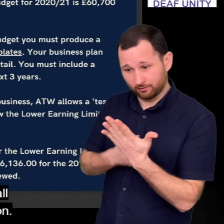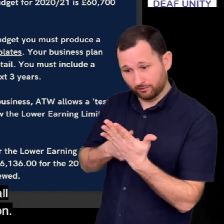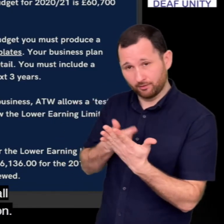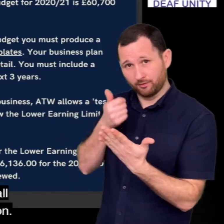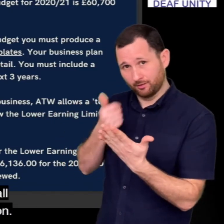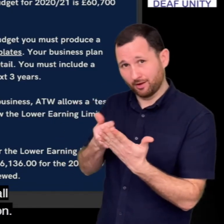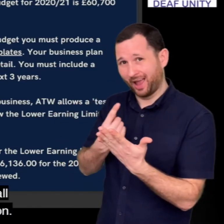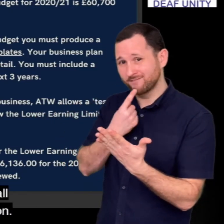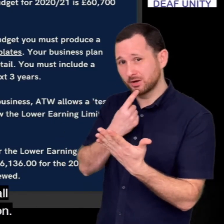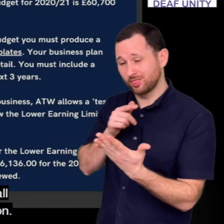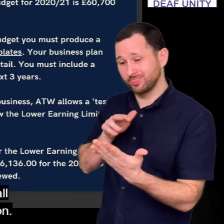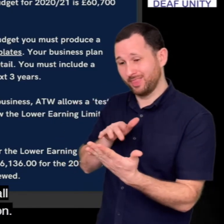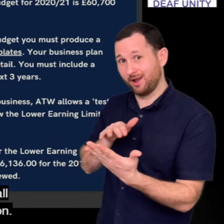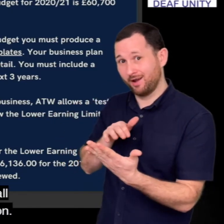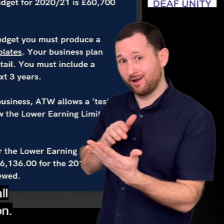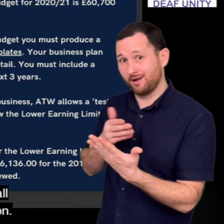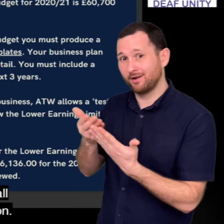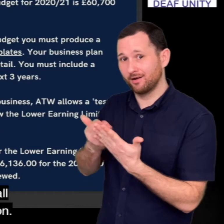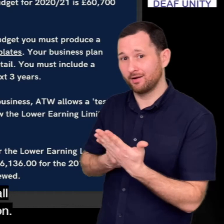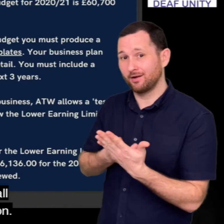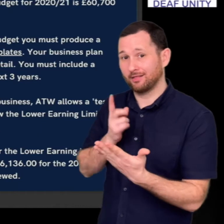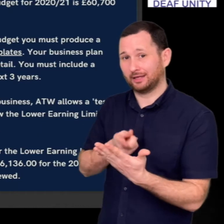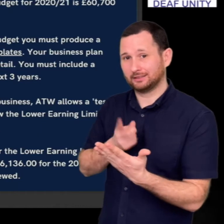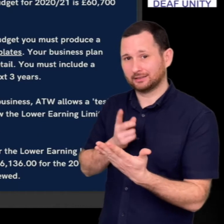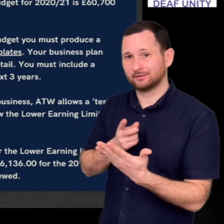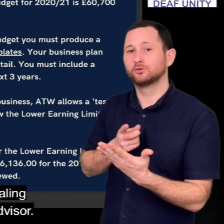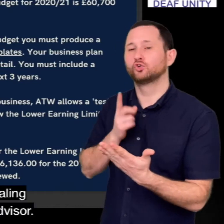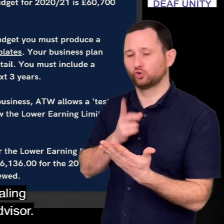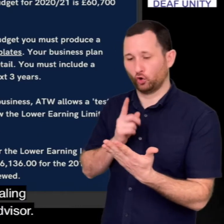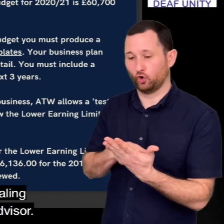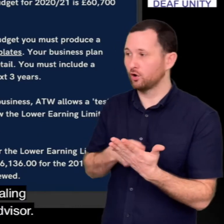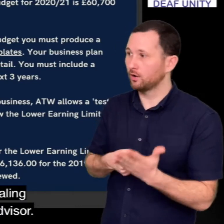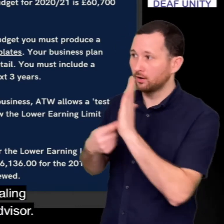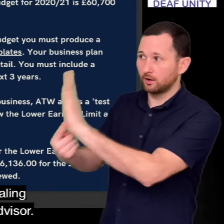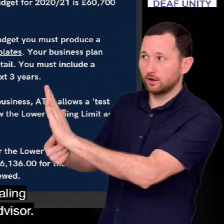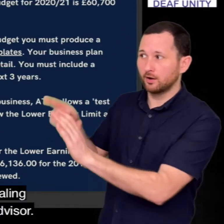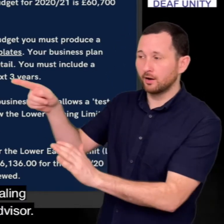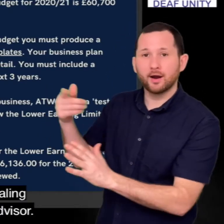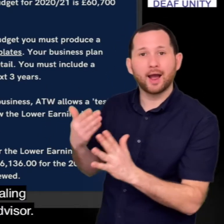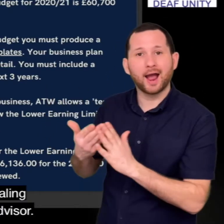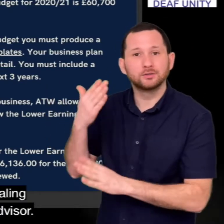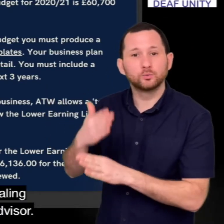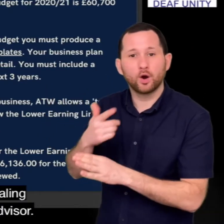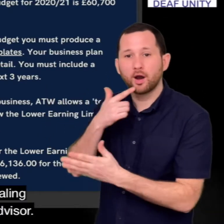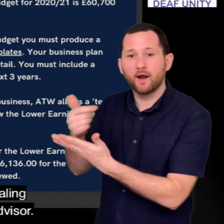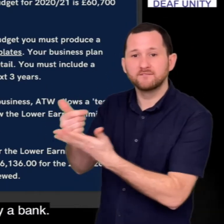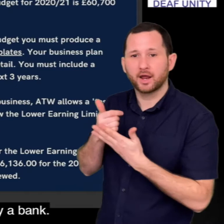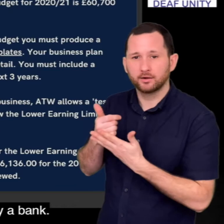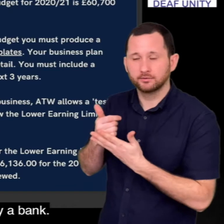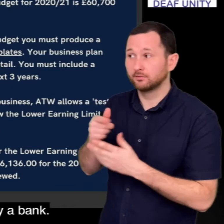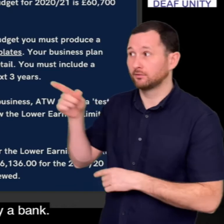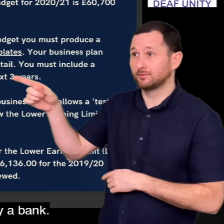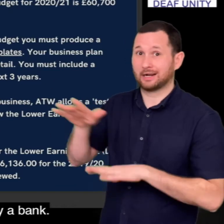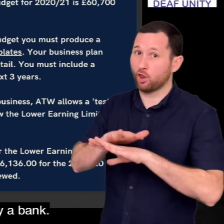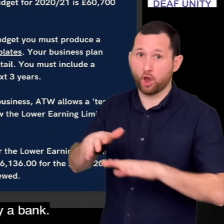You have to provide all the relevant information, but remember, you're dealing with an Access to Work advisor. You know, it's